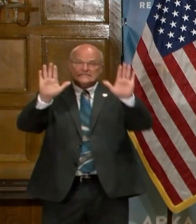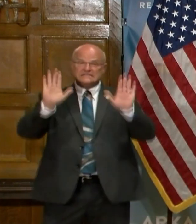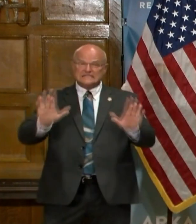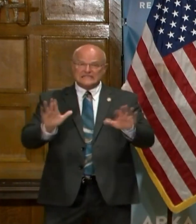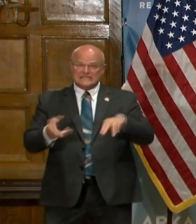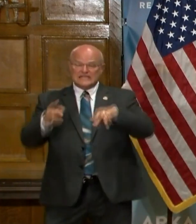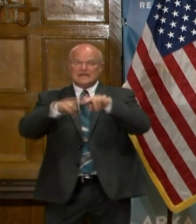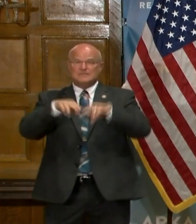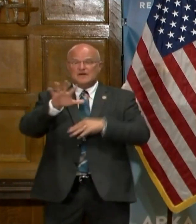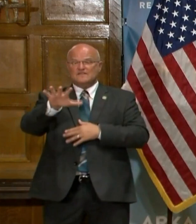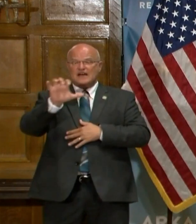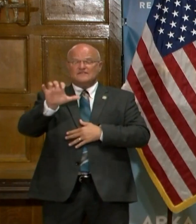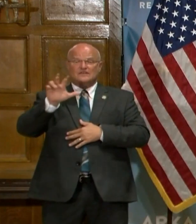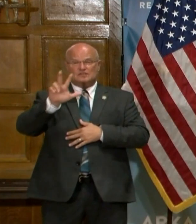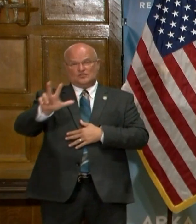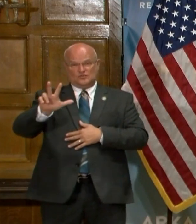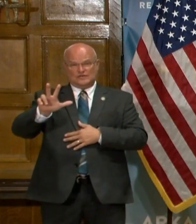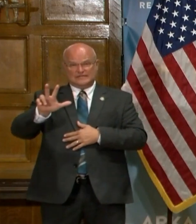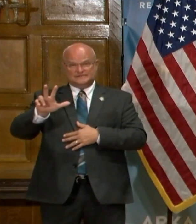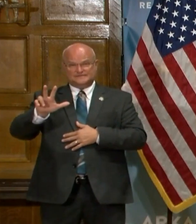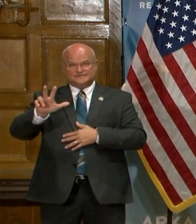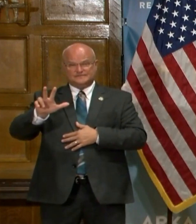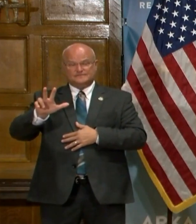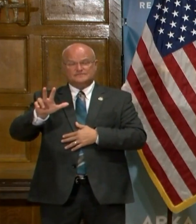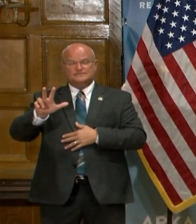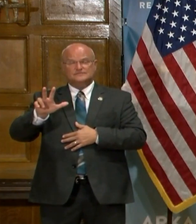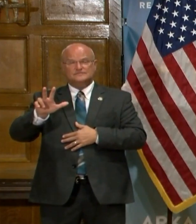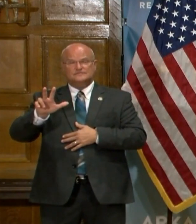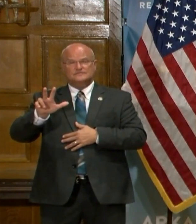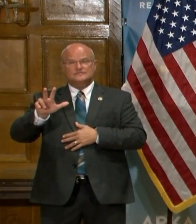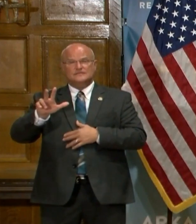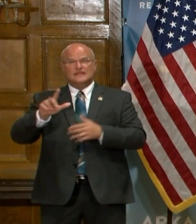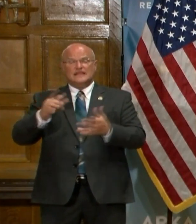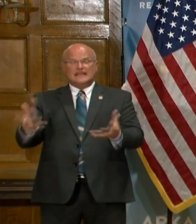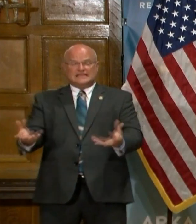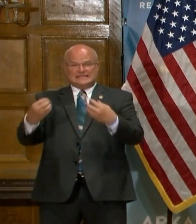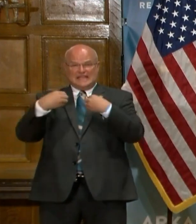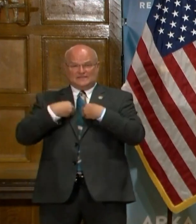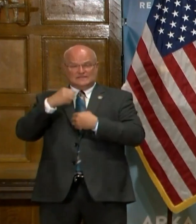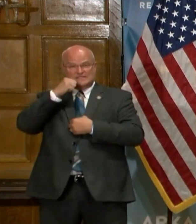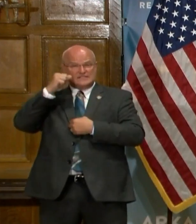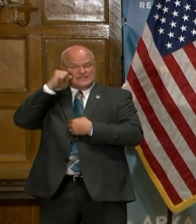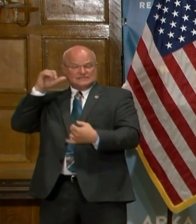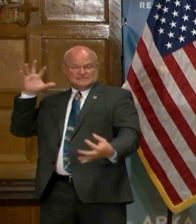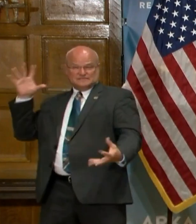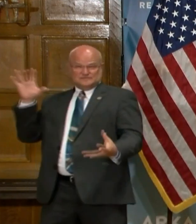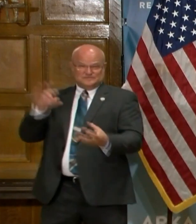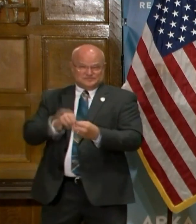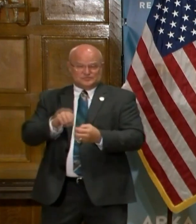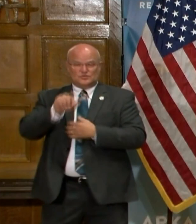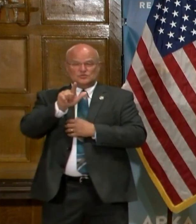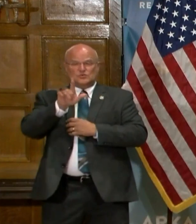Sunday we were up 503 cases, and that gave us yesterday a total of